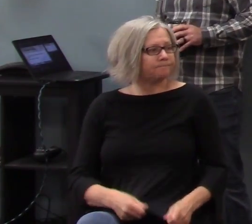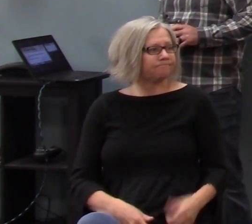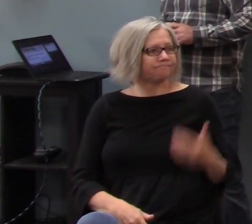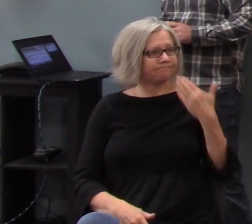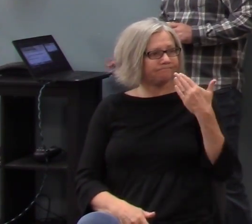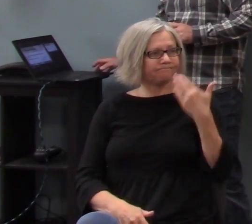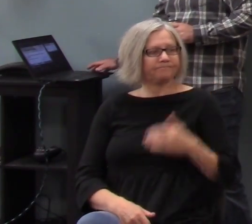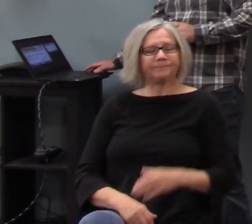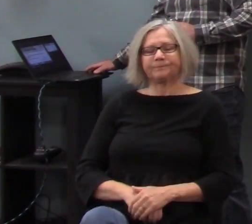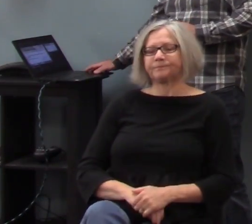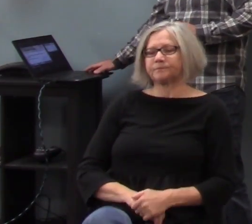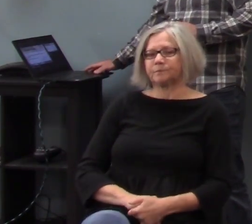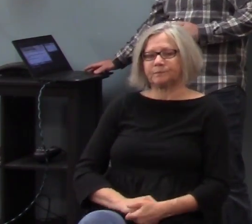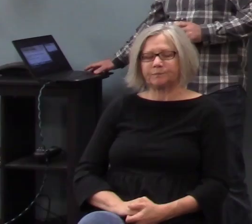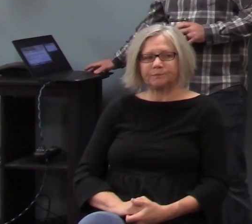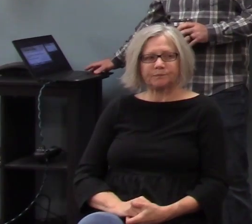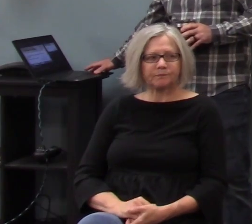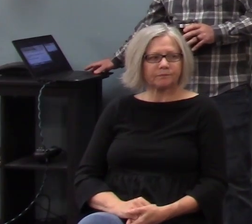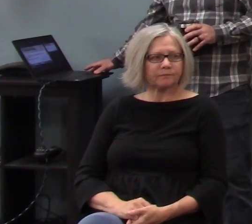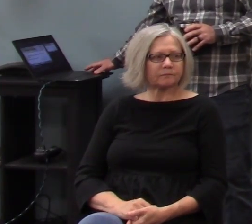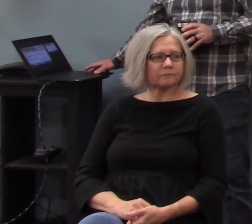Thank you.